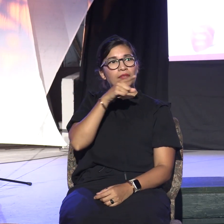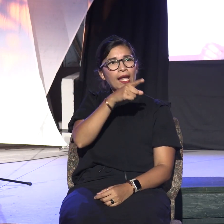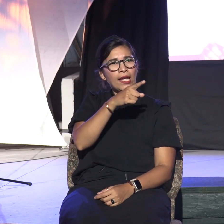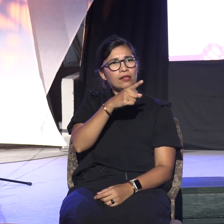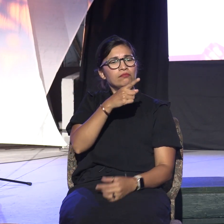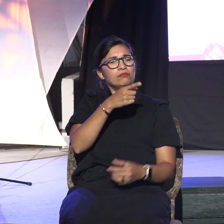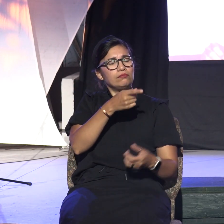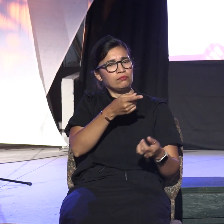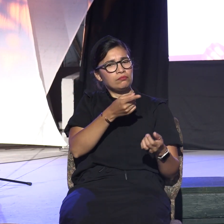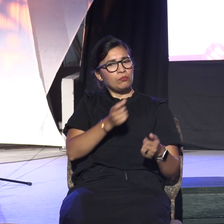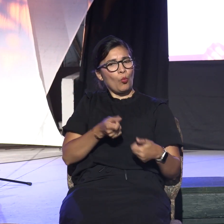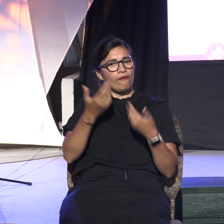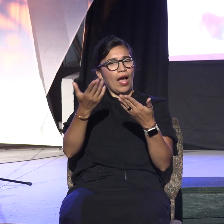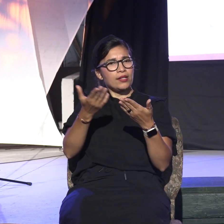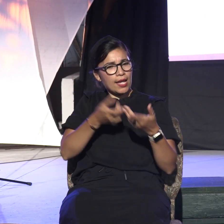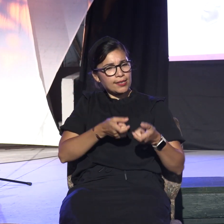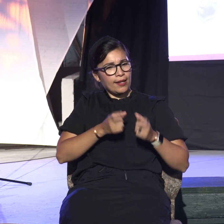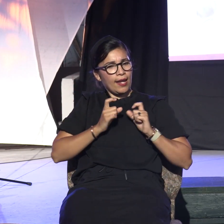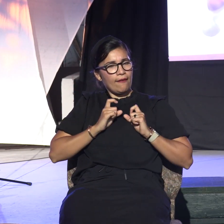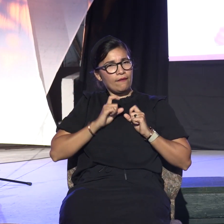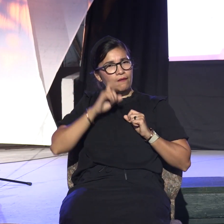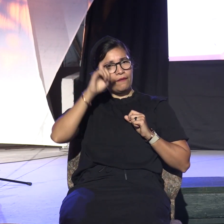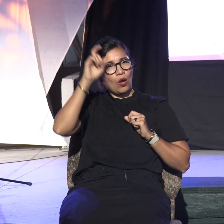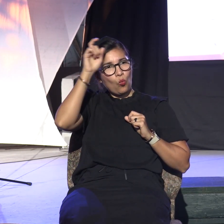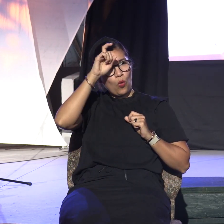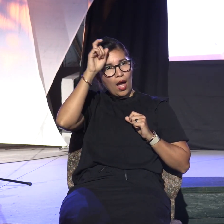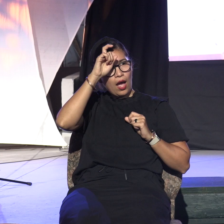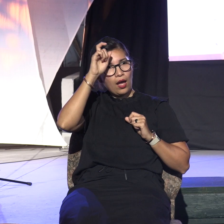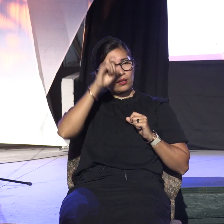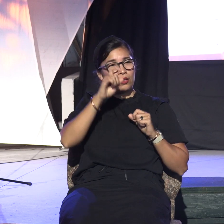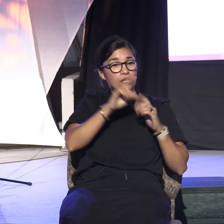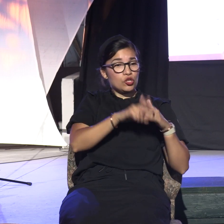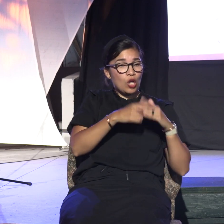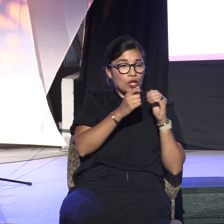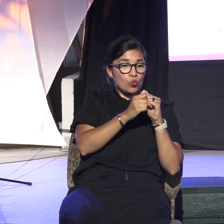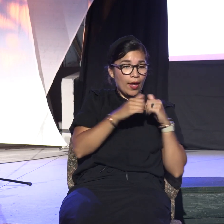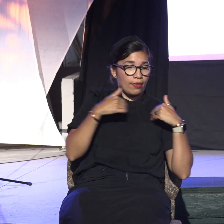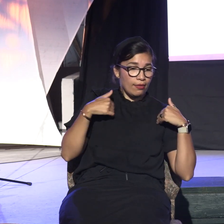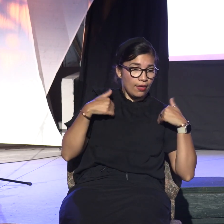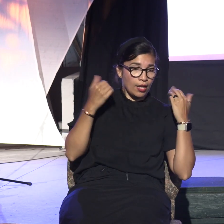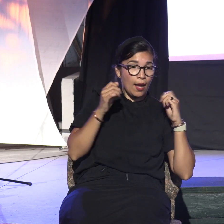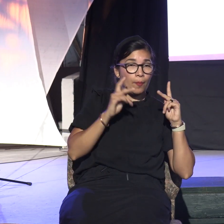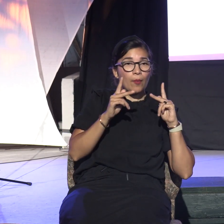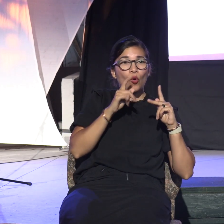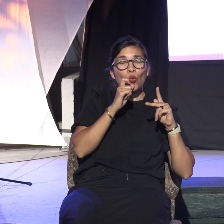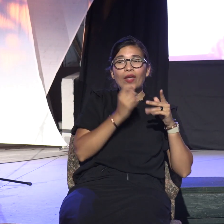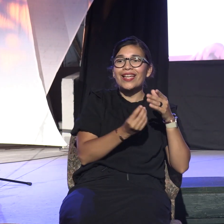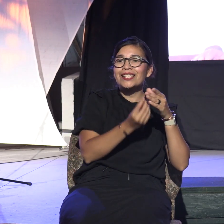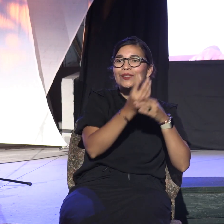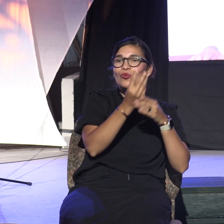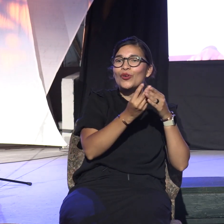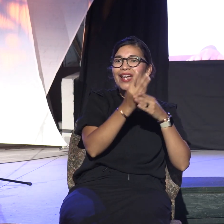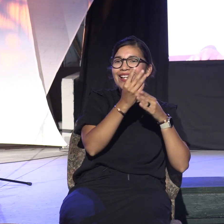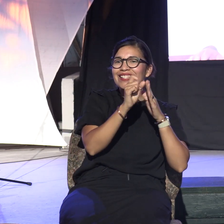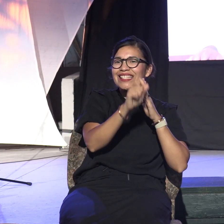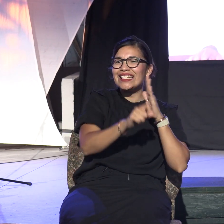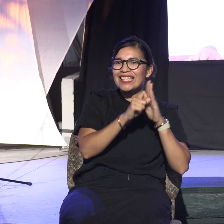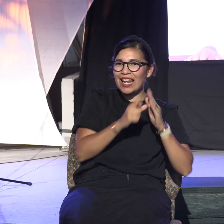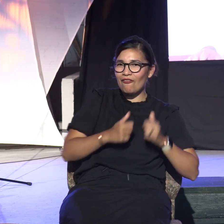life, he gives this counsel: be happy, young man, young woman, while you are